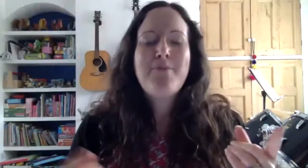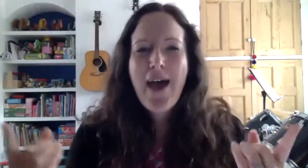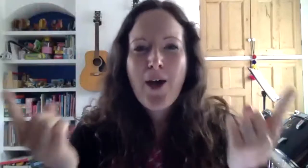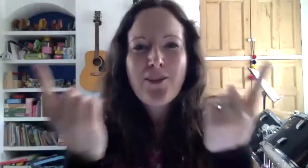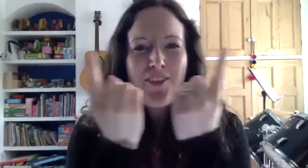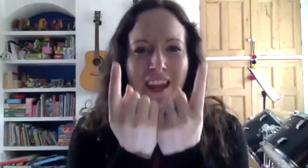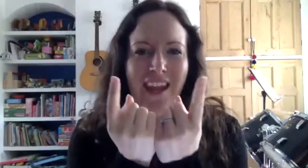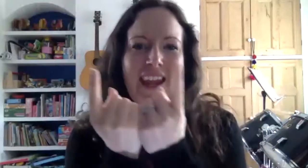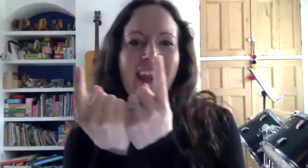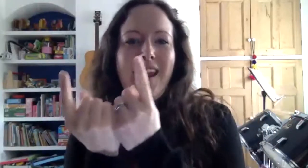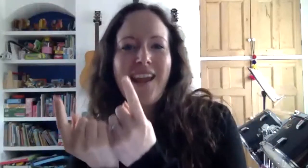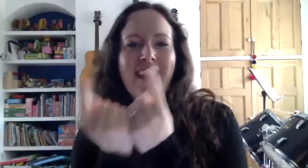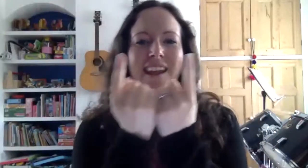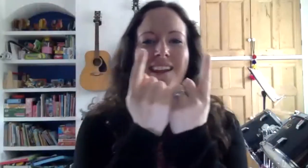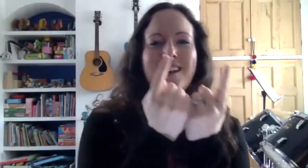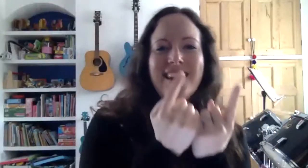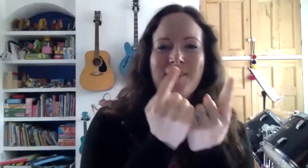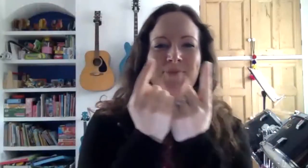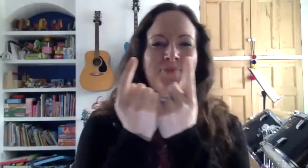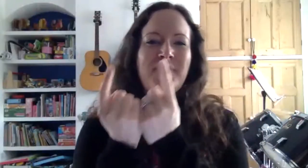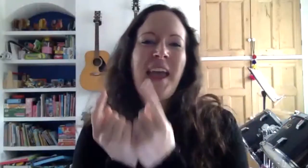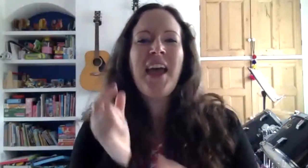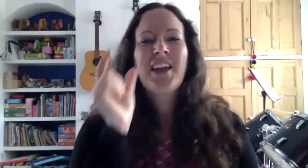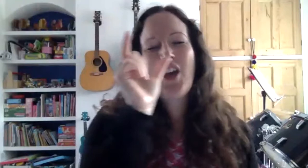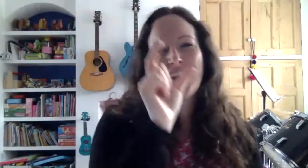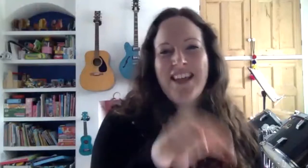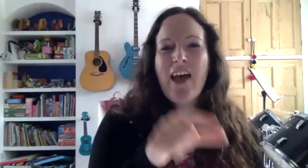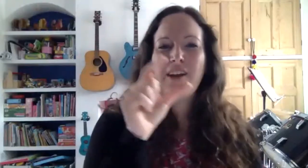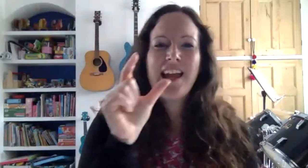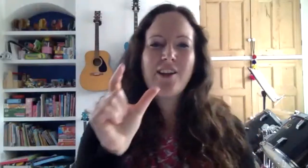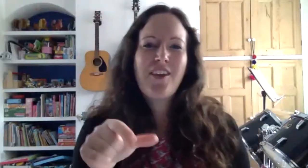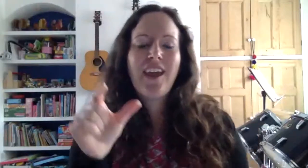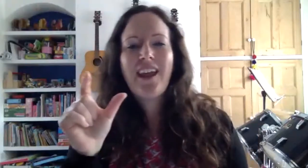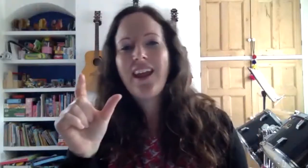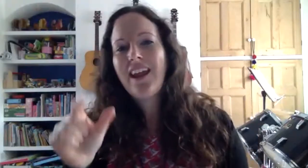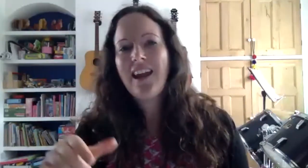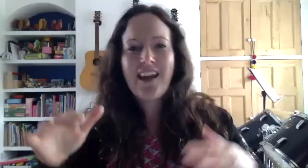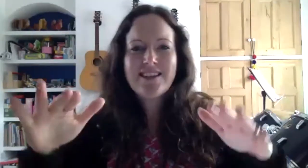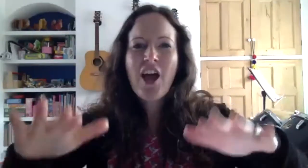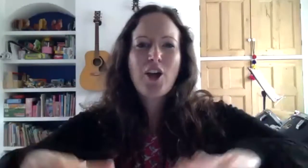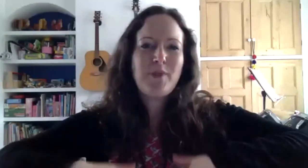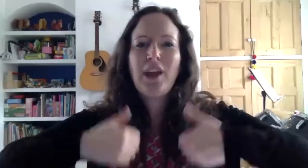about a thing, 'cause every little thing is gonna be